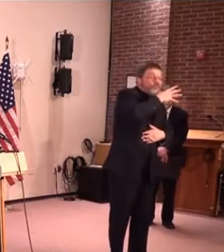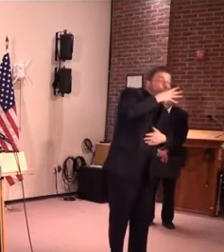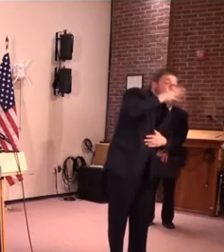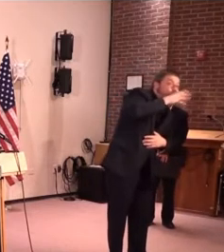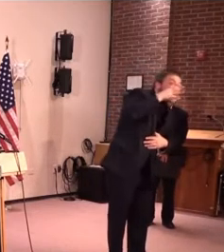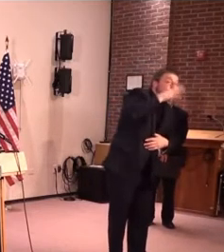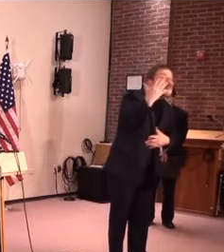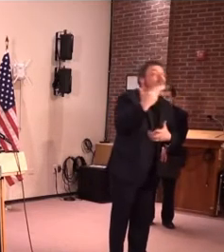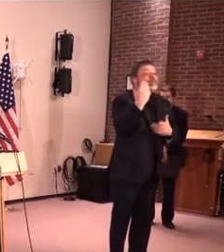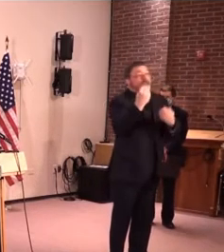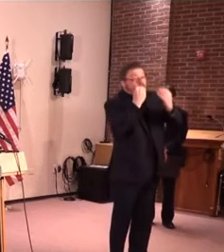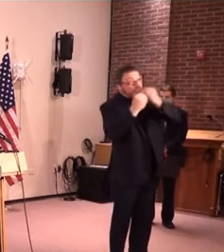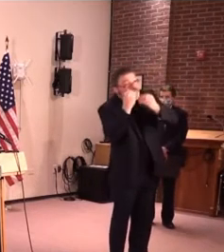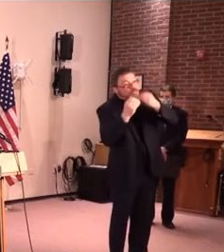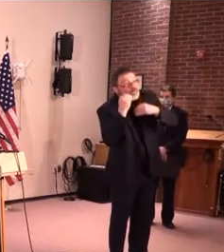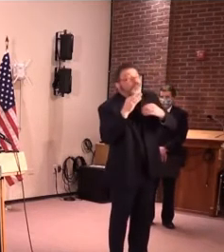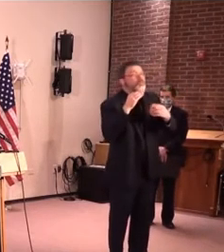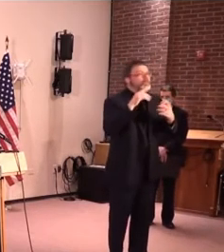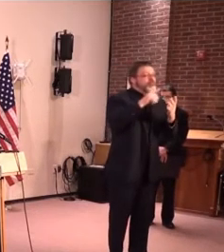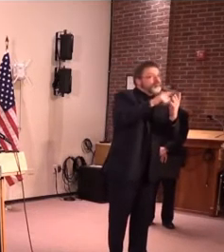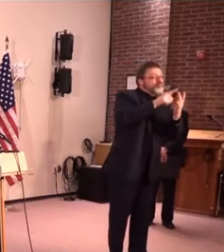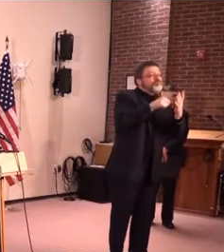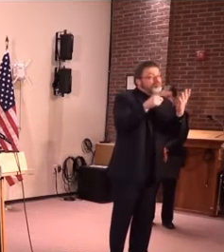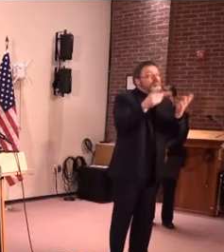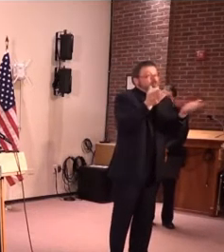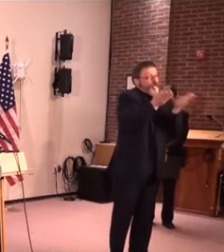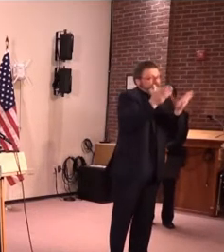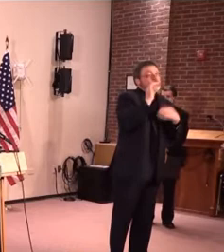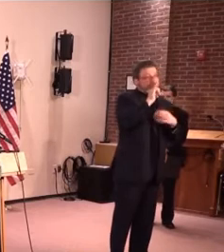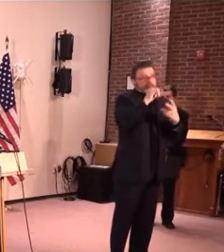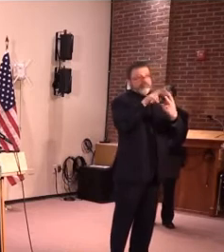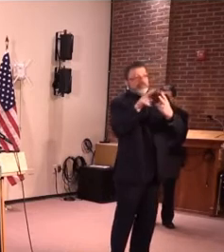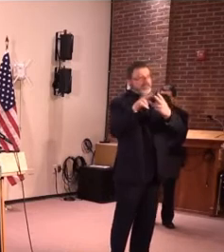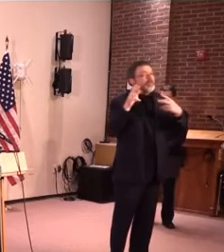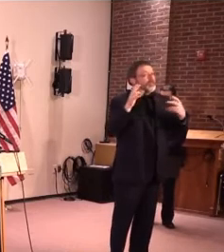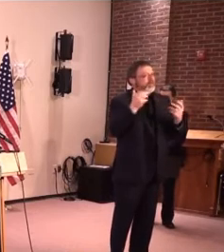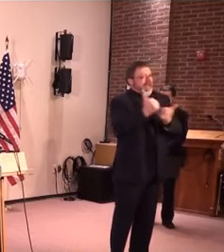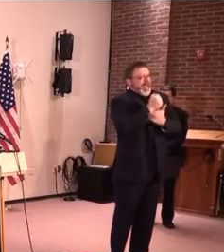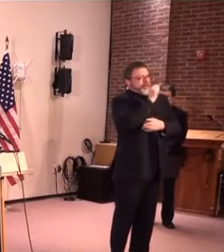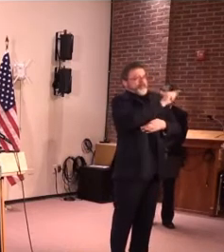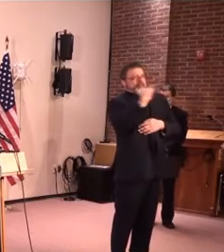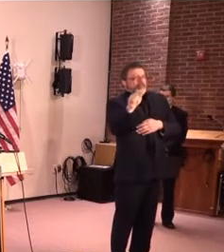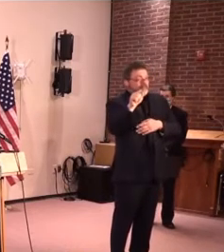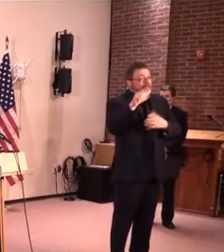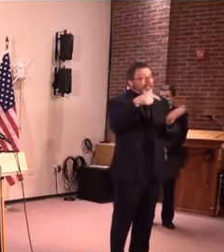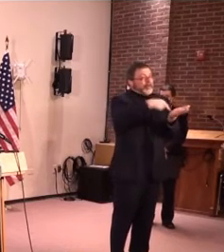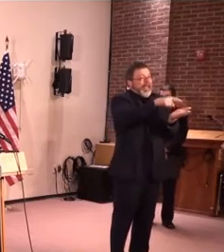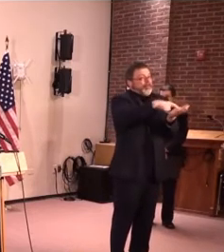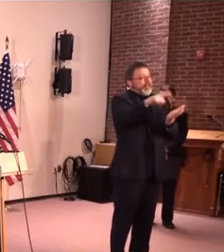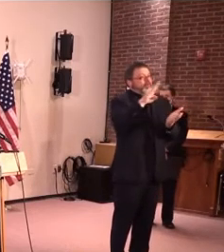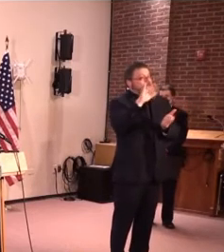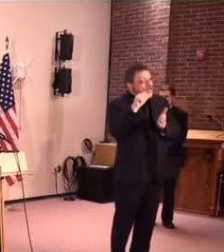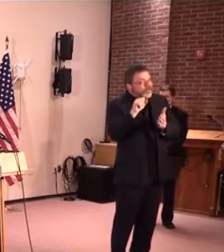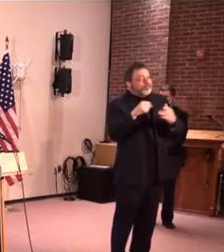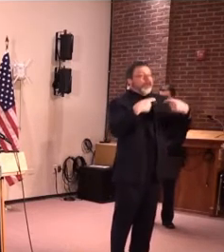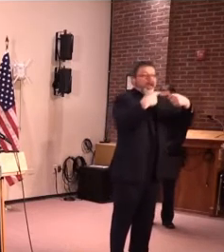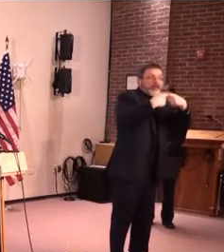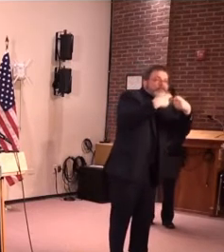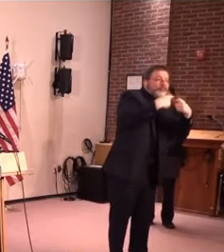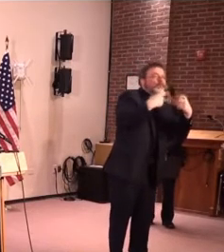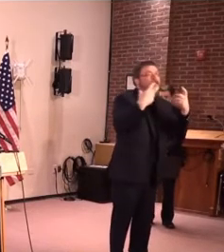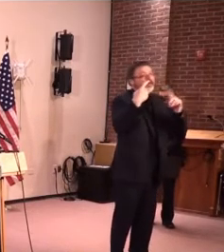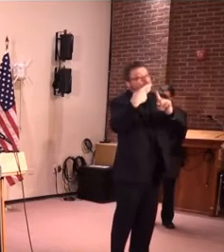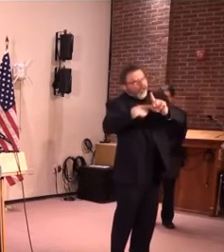cost expenses like rent, mortgage payments, utilities, inventory, or other essential operating